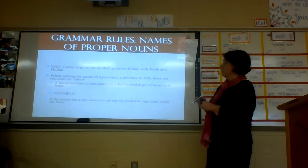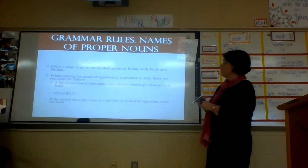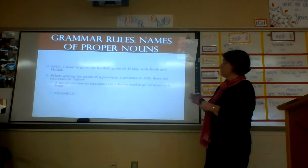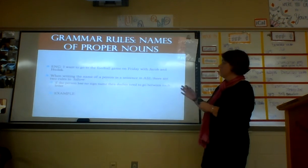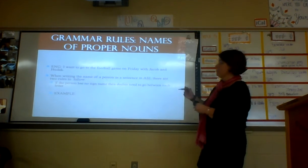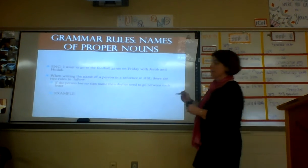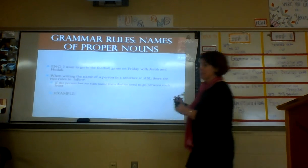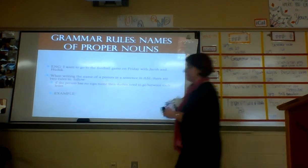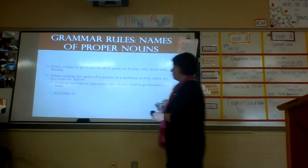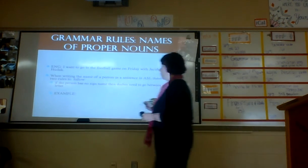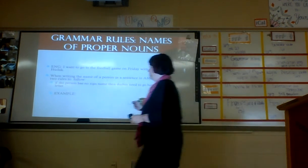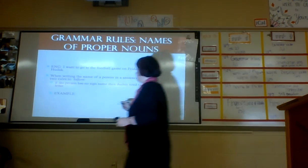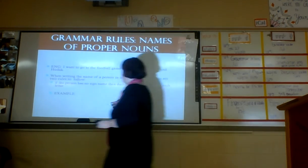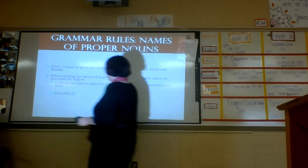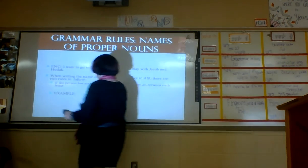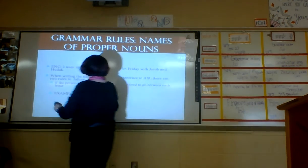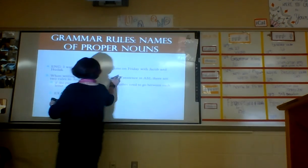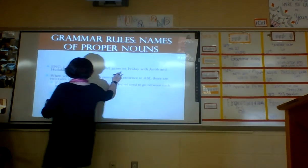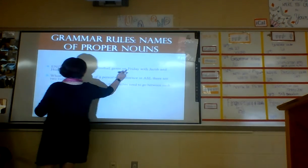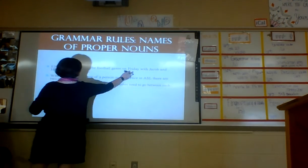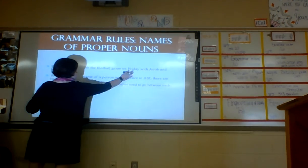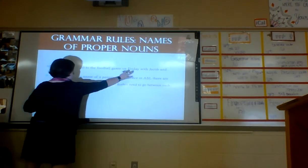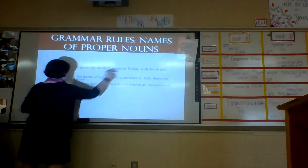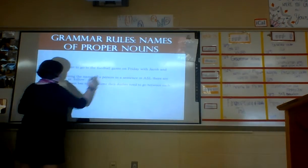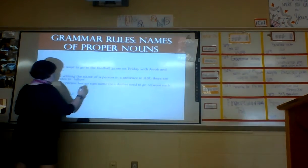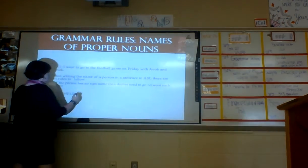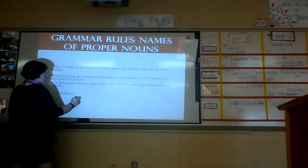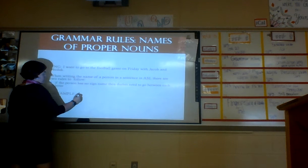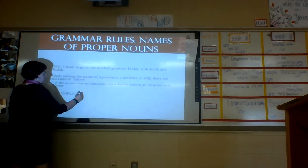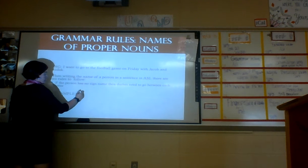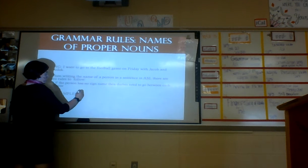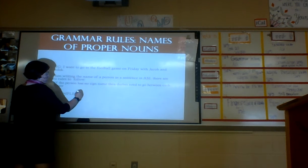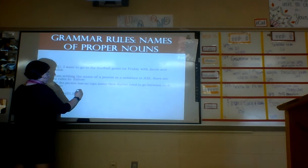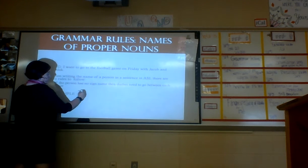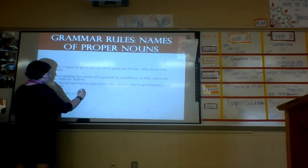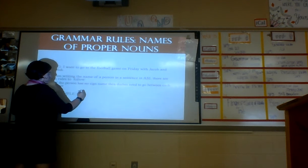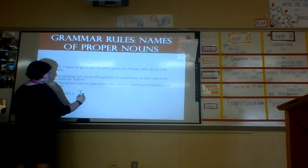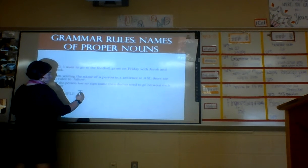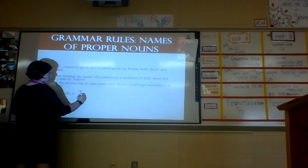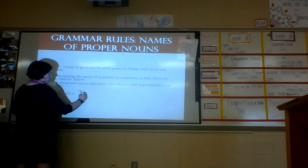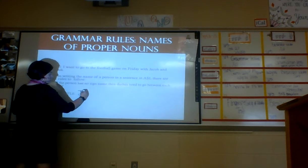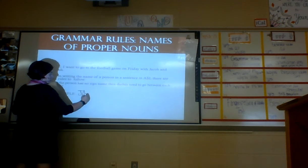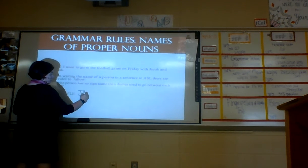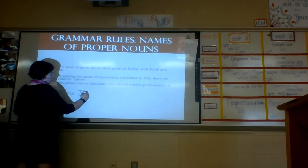So here's my example. So let's take Jacob. Jacob doesn't have a sign name. So we have